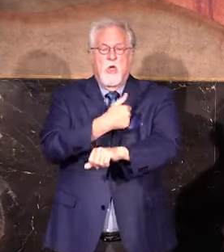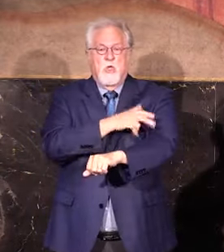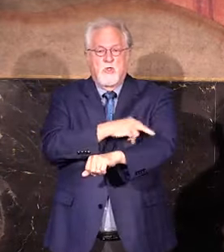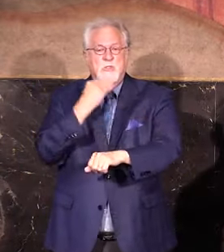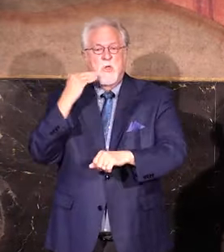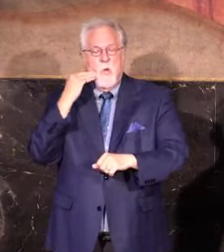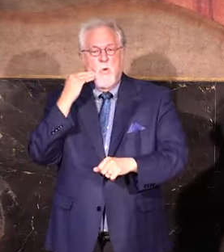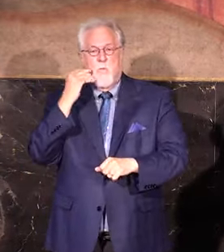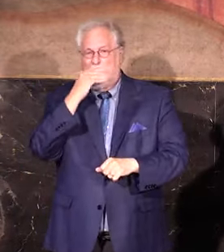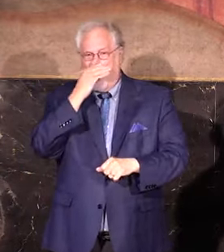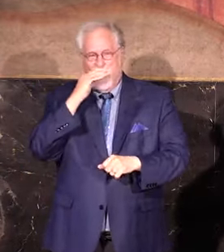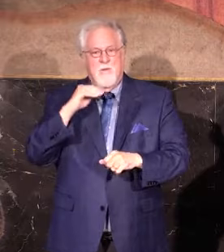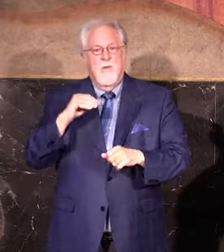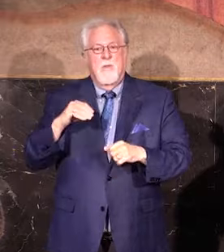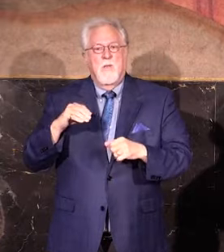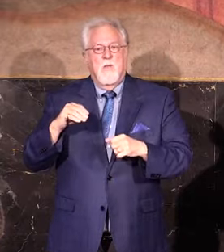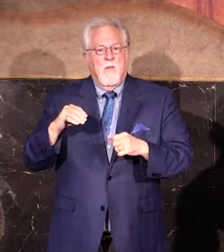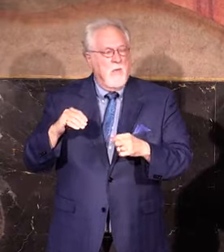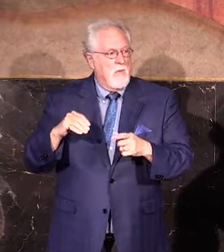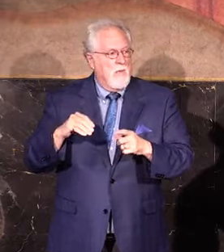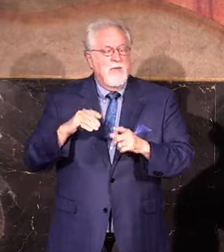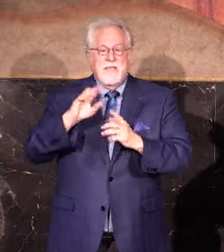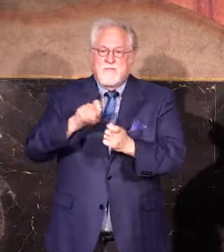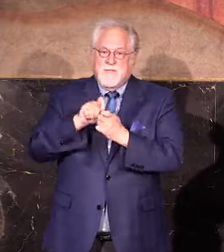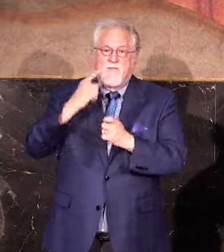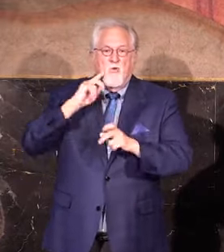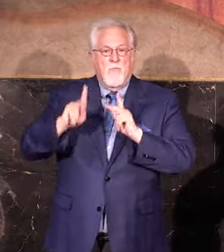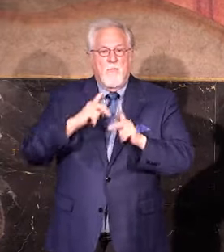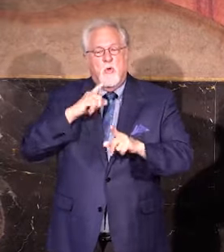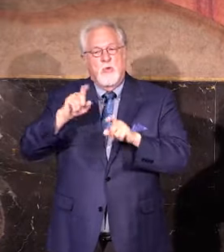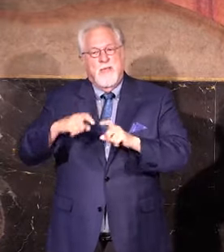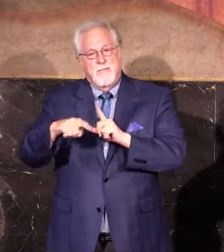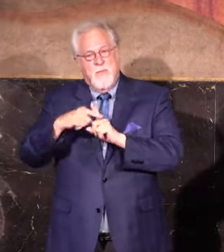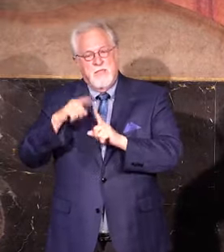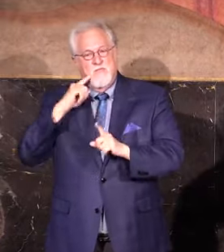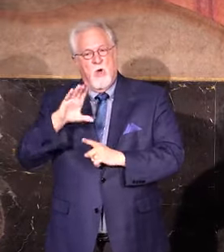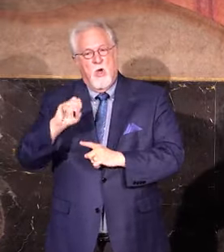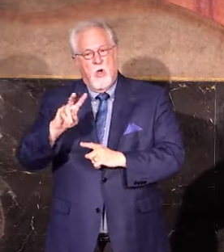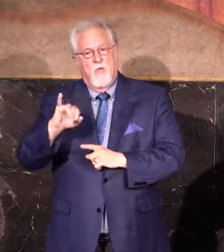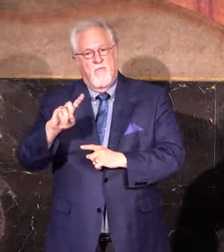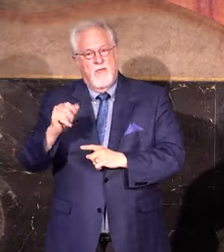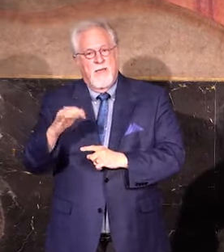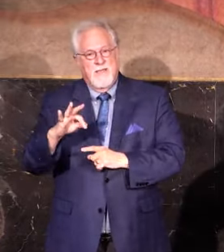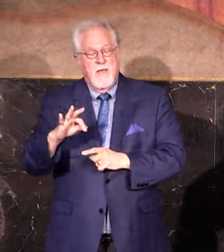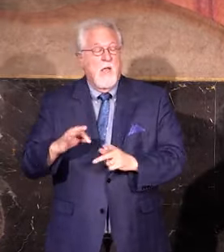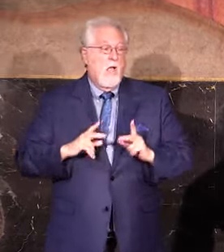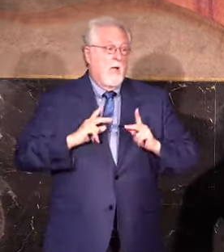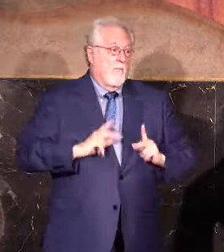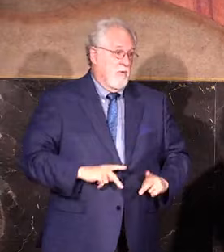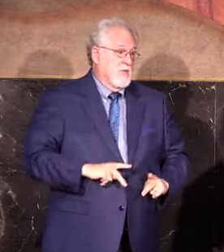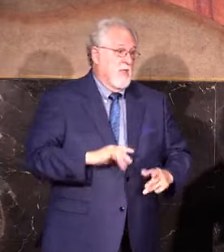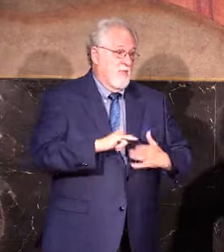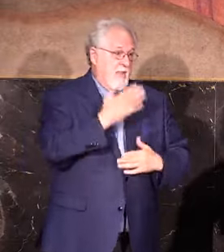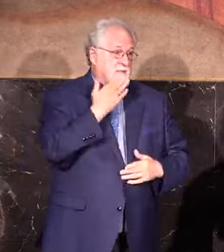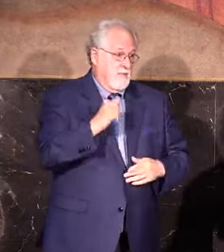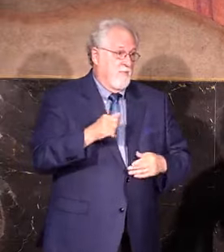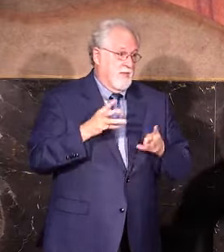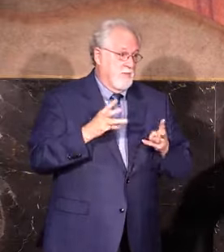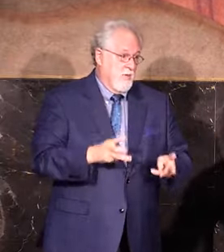homes or nursing home units that are specifically for people who test positive for COVID-19. I personally think that's a best